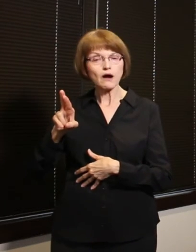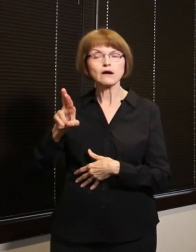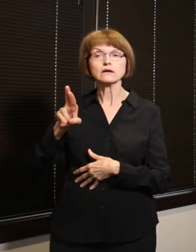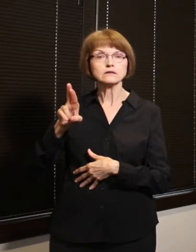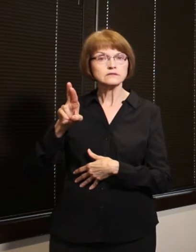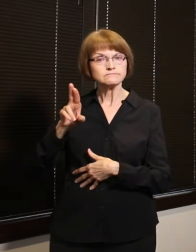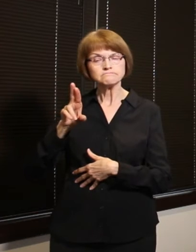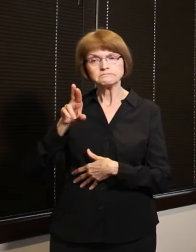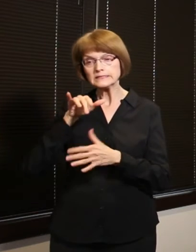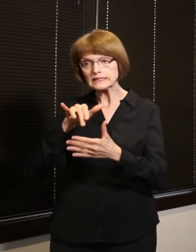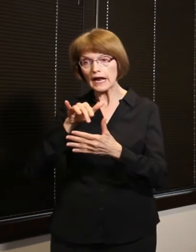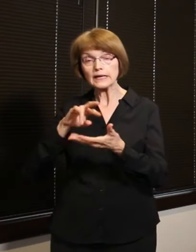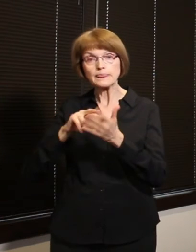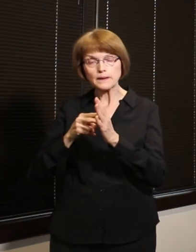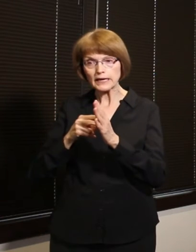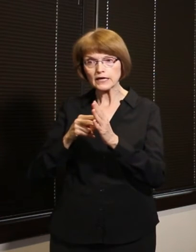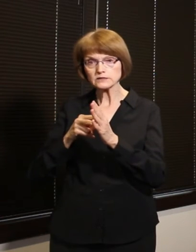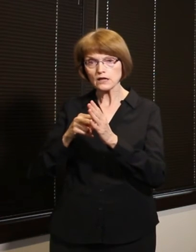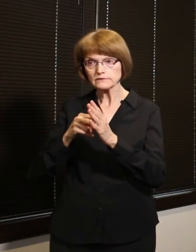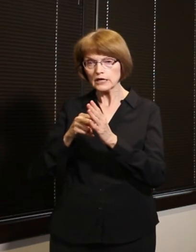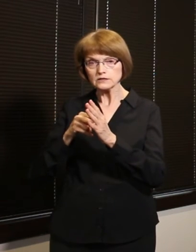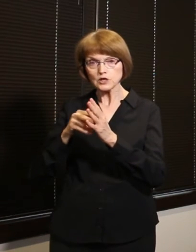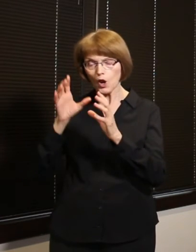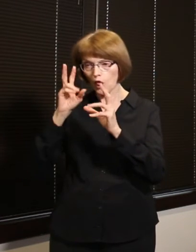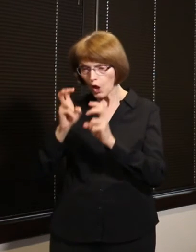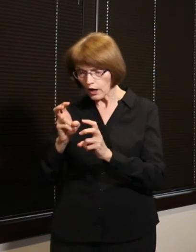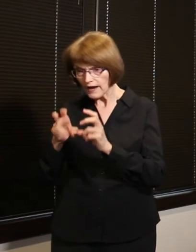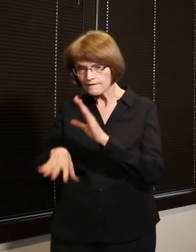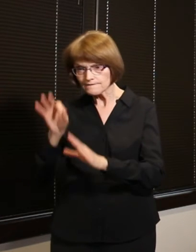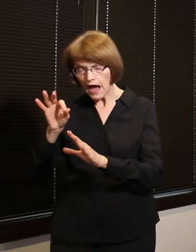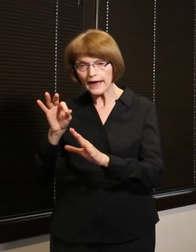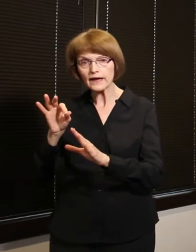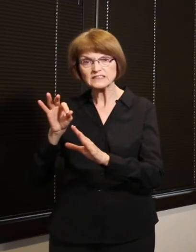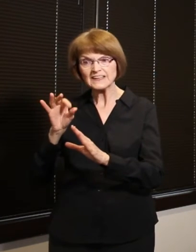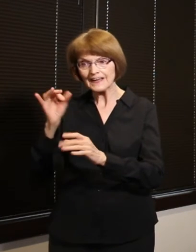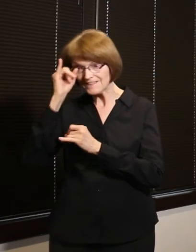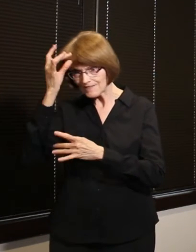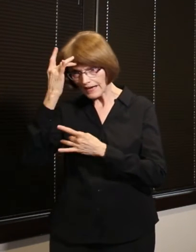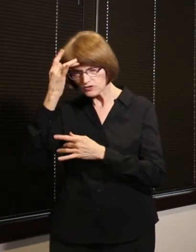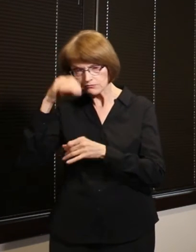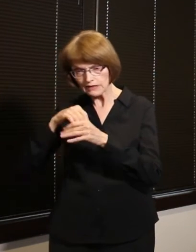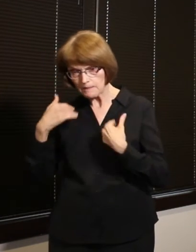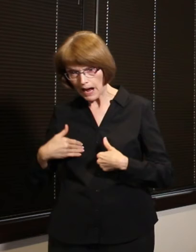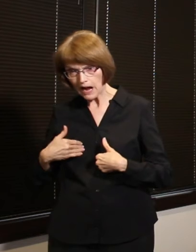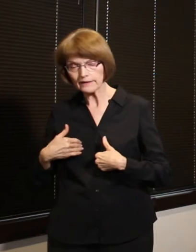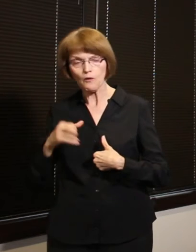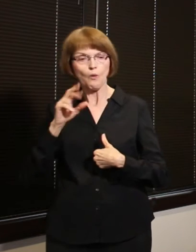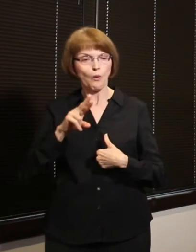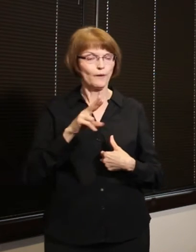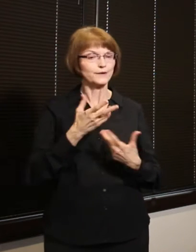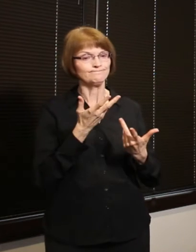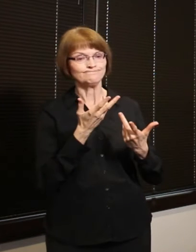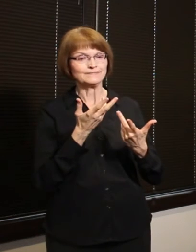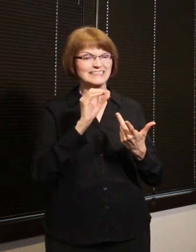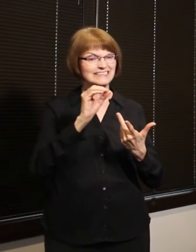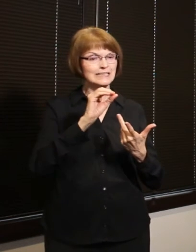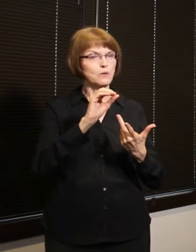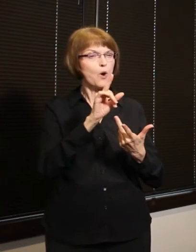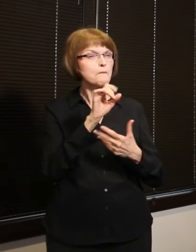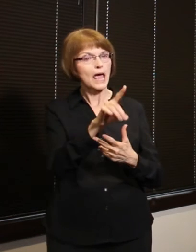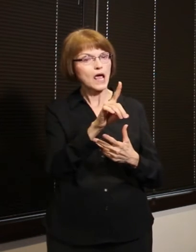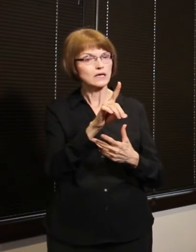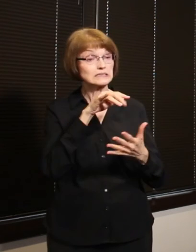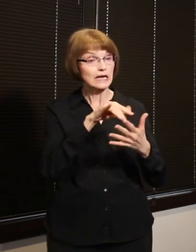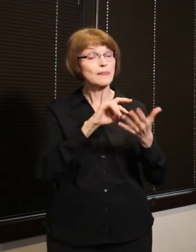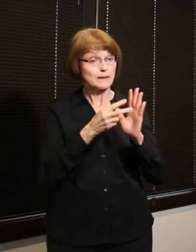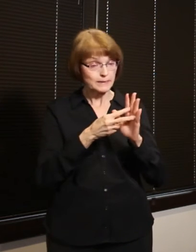infection, versus a seroprevalence study, which is really looking for prior exposure. And so those discussions are ongoing